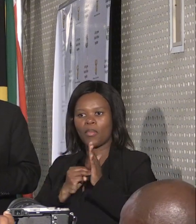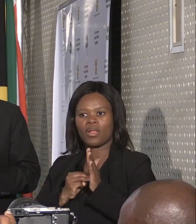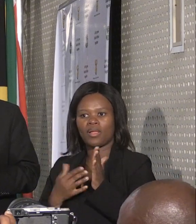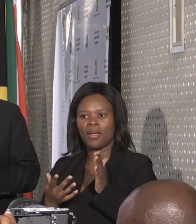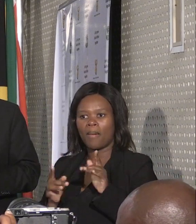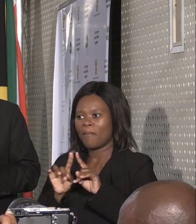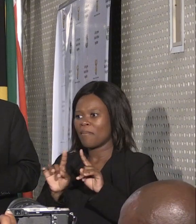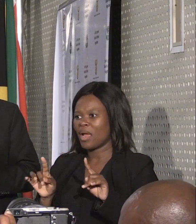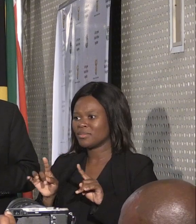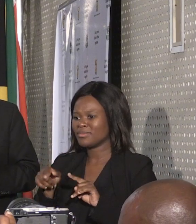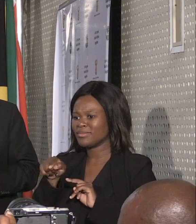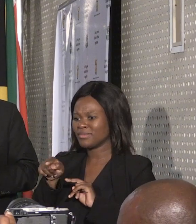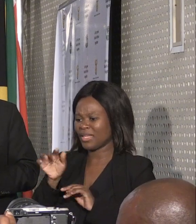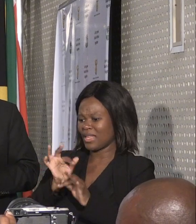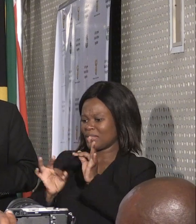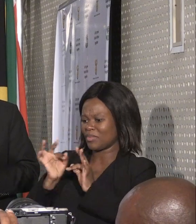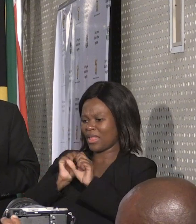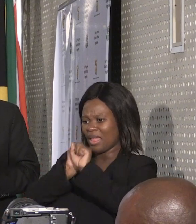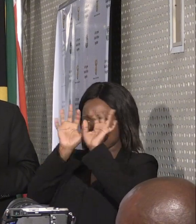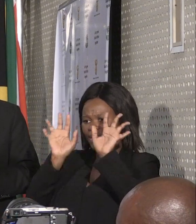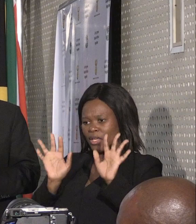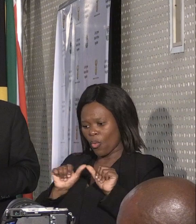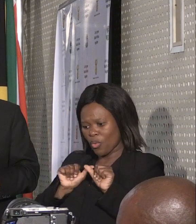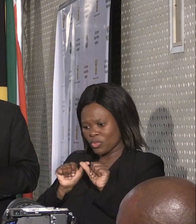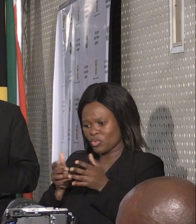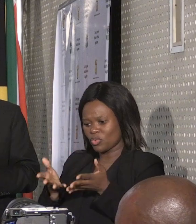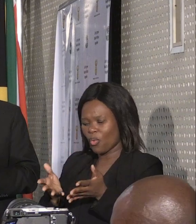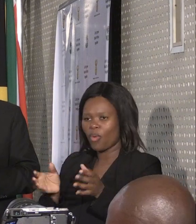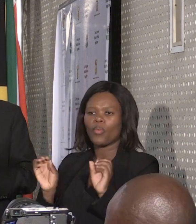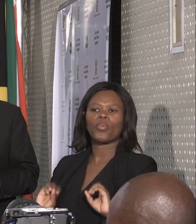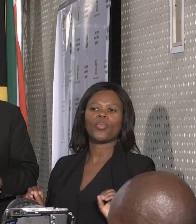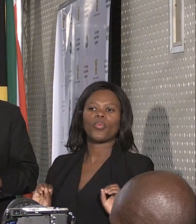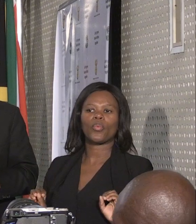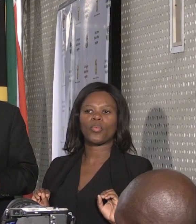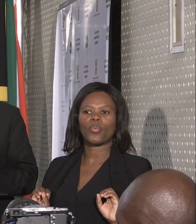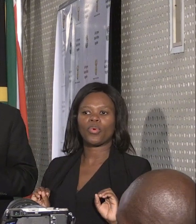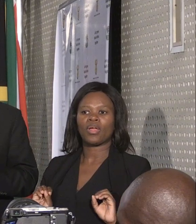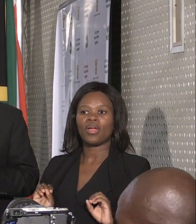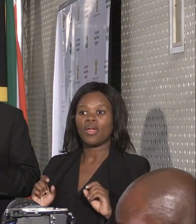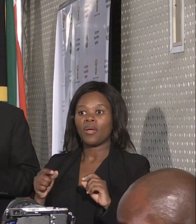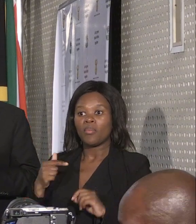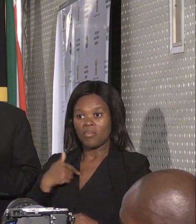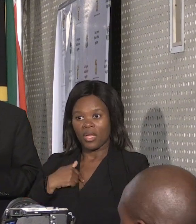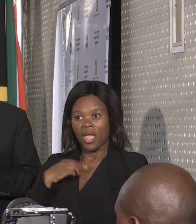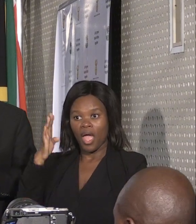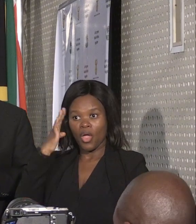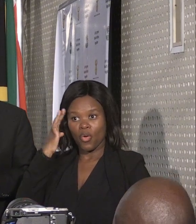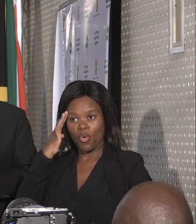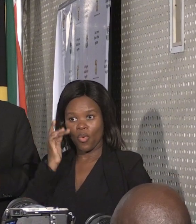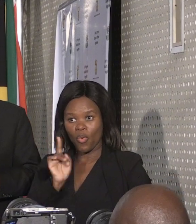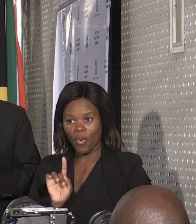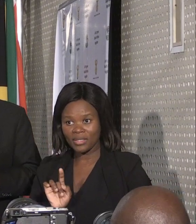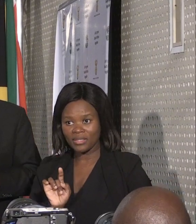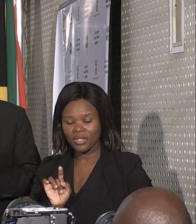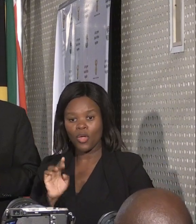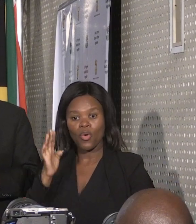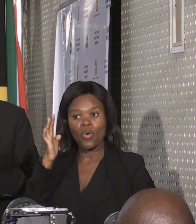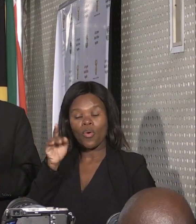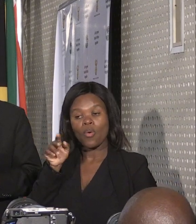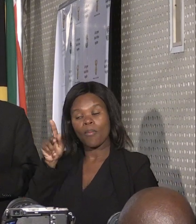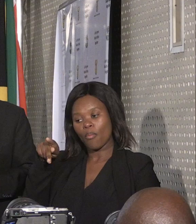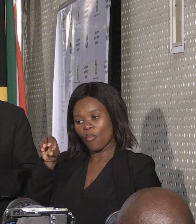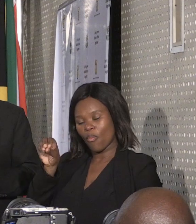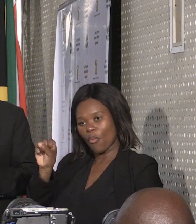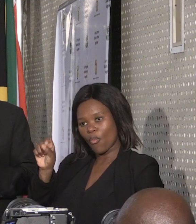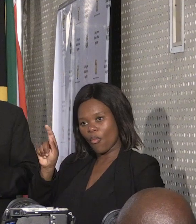without a justifiable explanation why it was allowed to continue. as a matter of record, which I know is transparent, is public, you know,